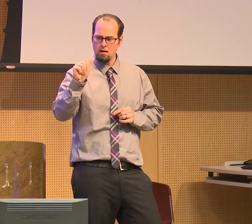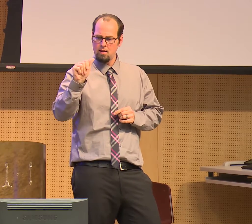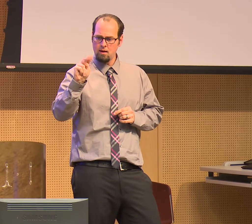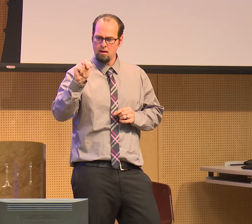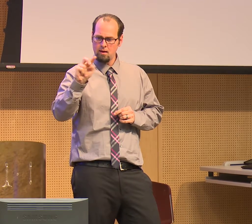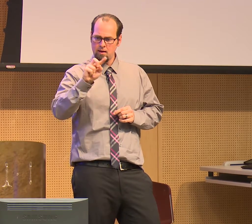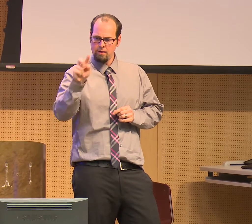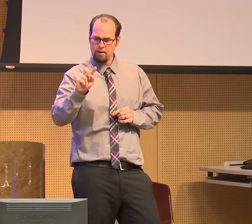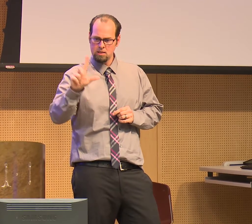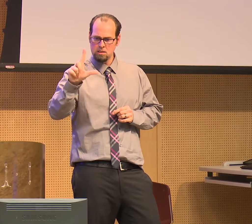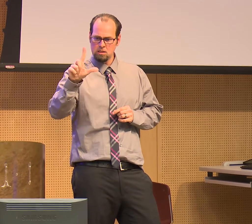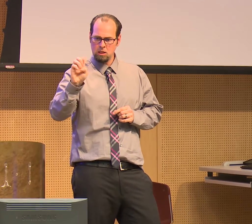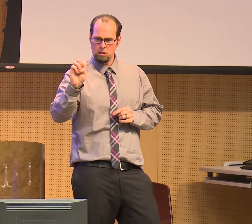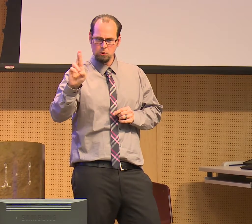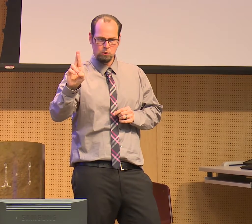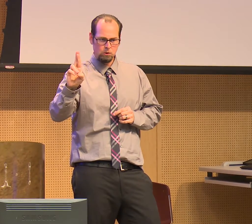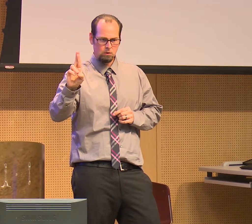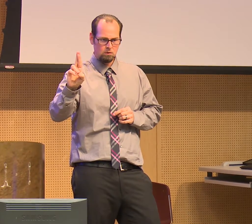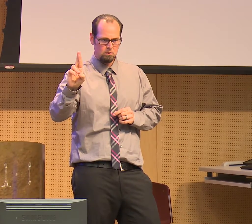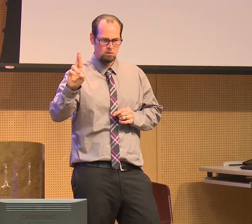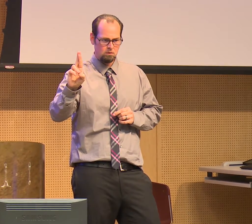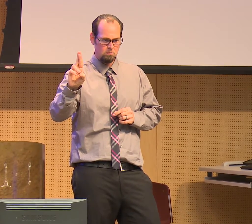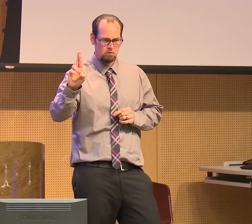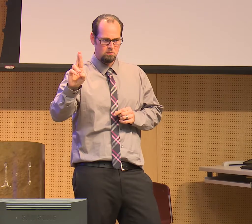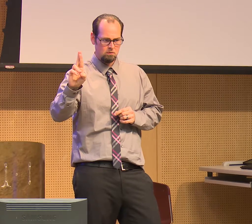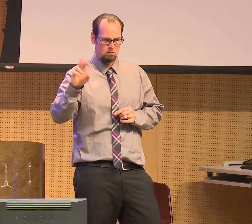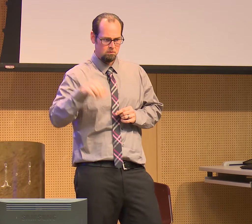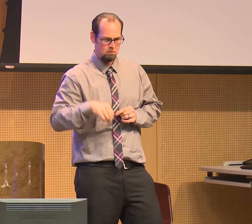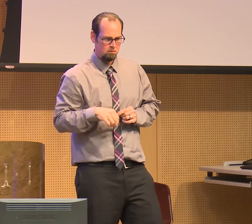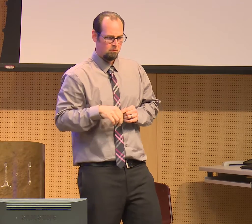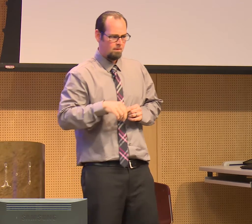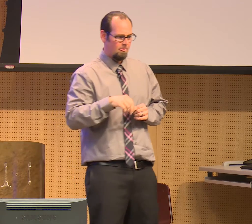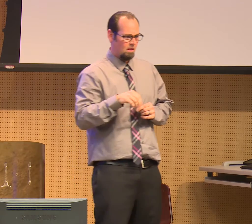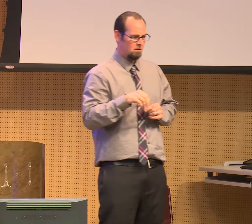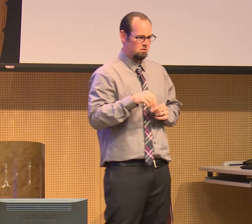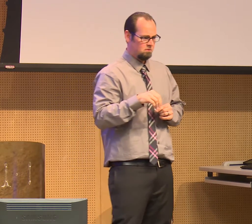Dan Kanzler, Kanzler.